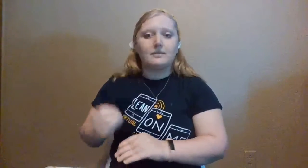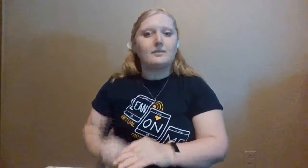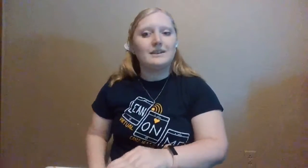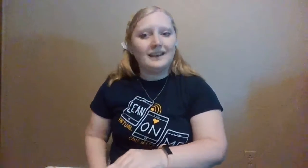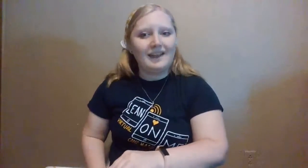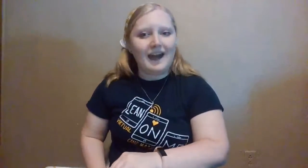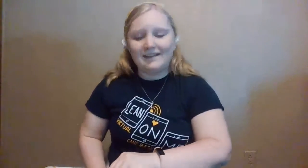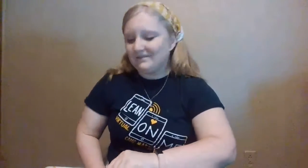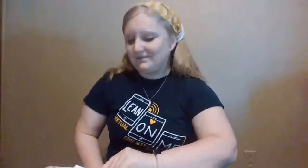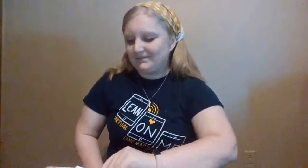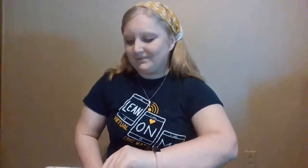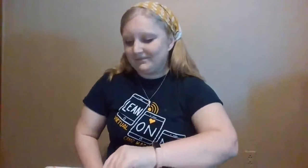Just like that.